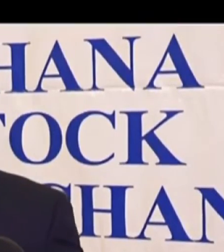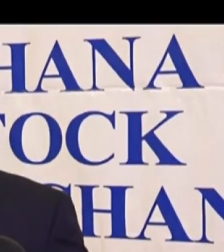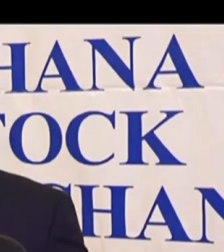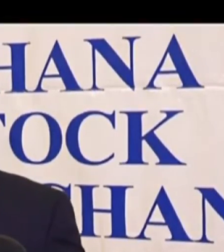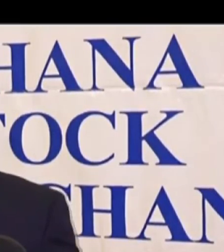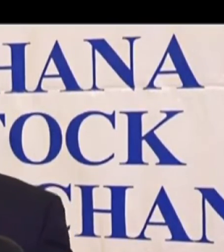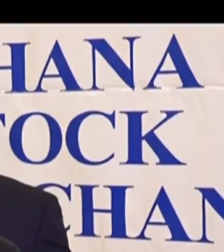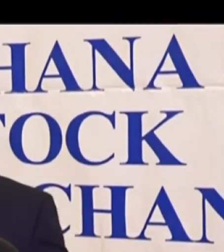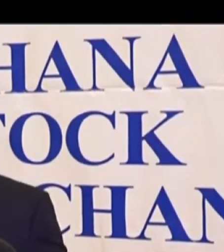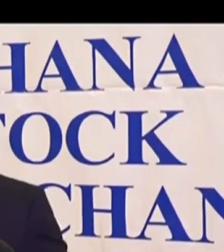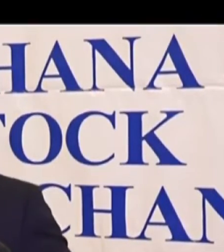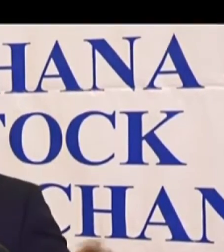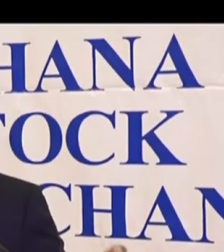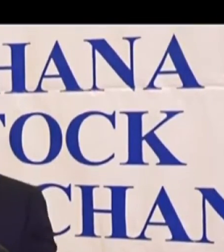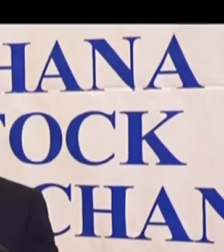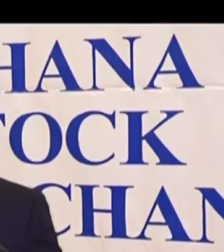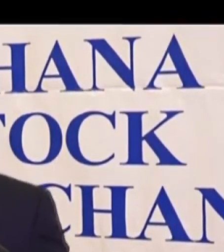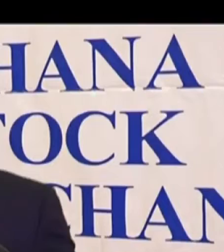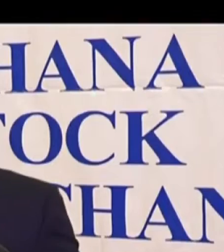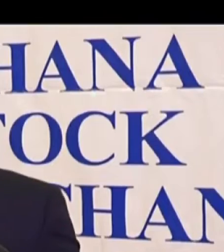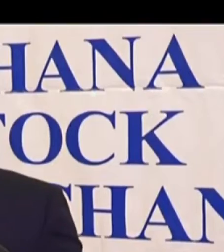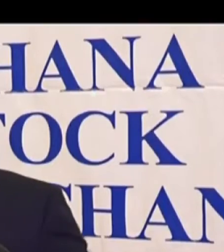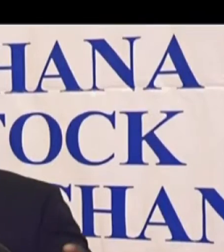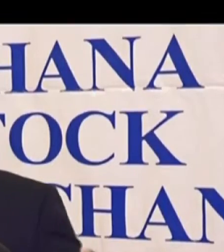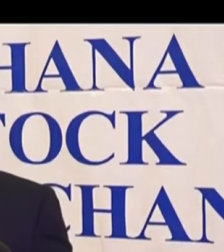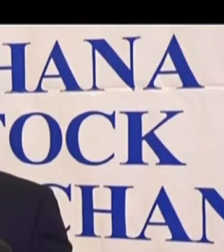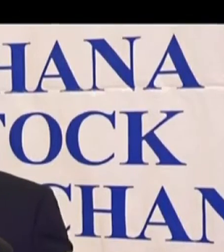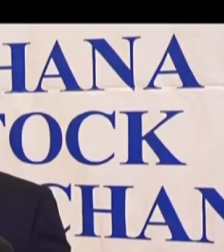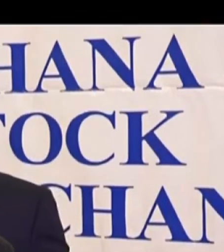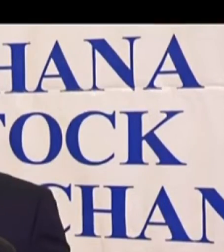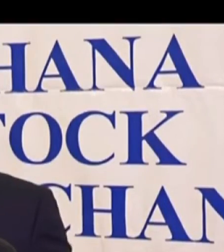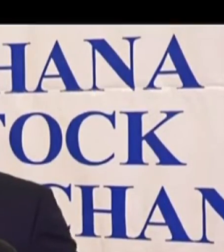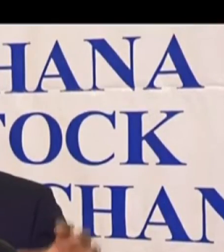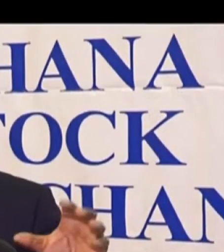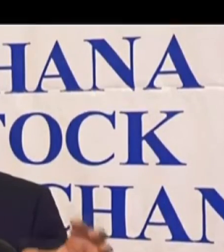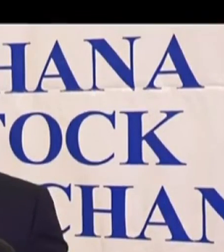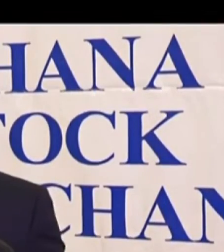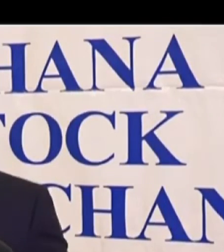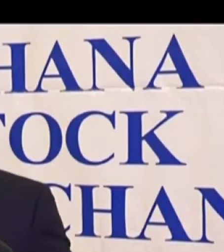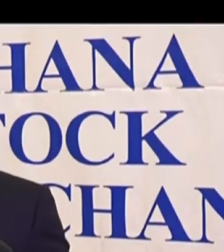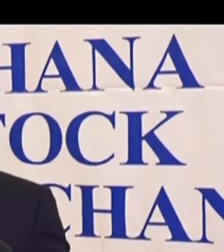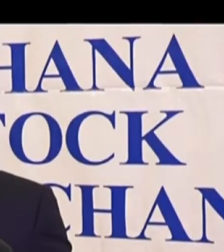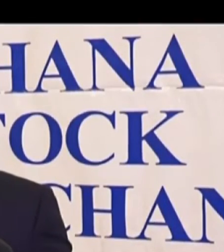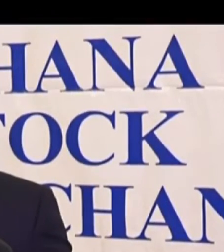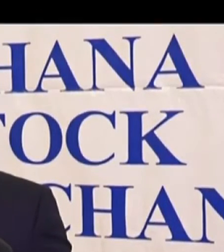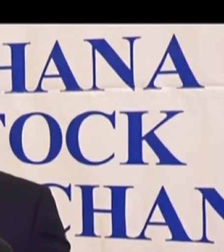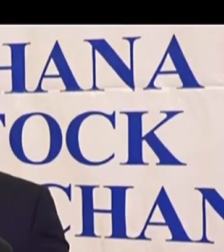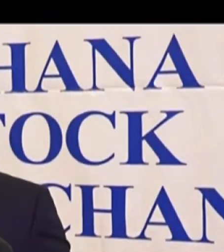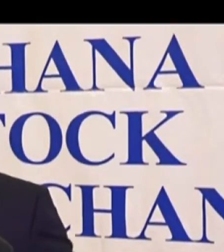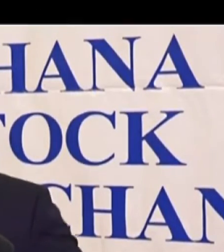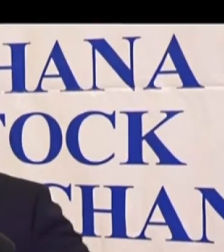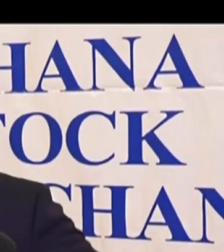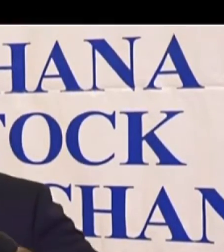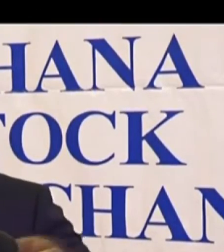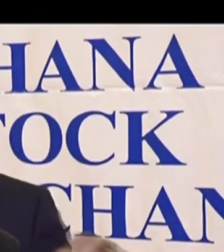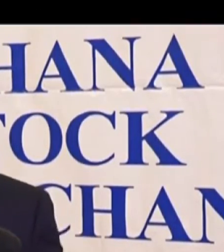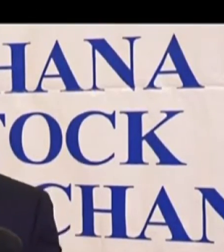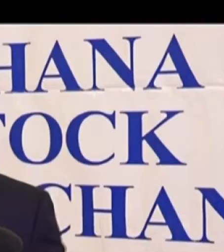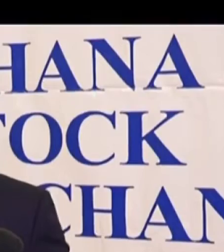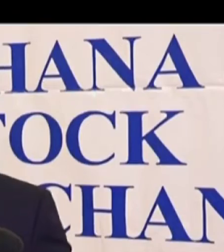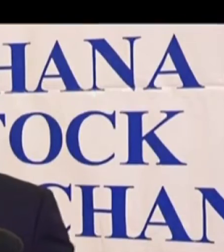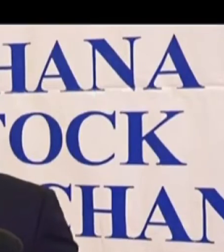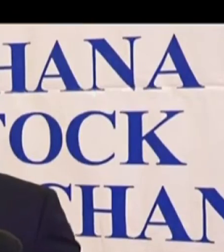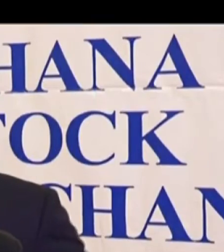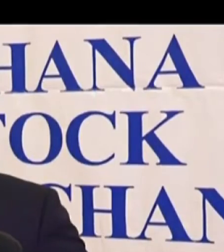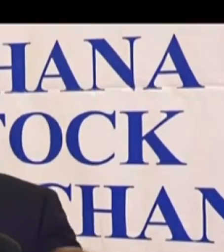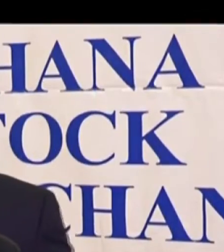stock market in Africa within the past 10 years. It's all because of the fact that we are highly automated, brokers